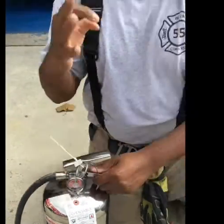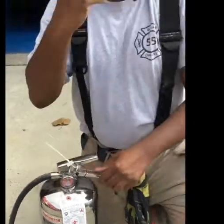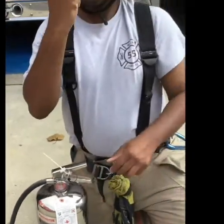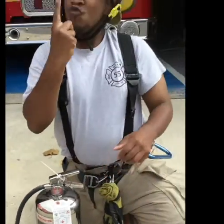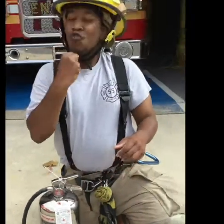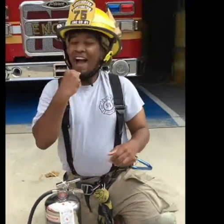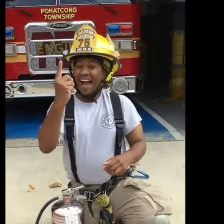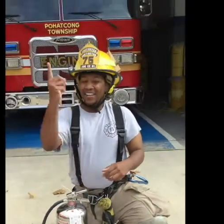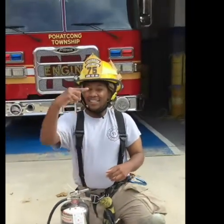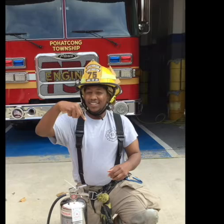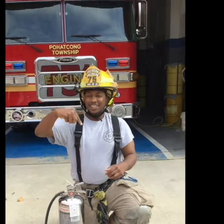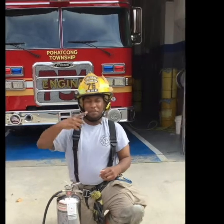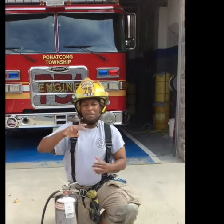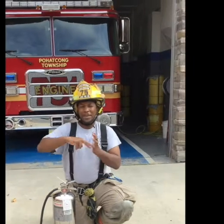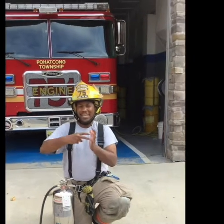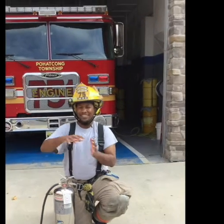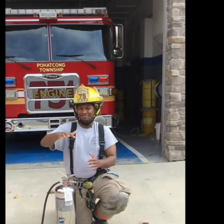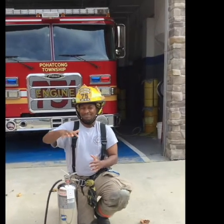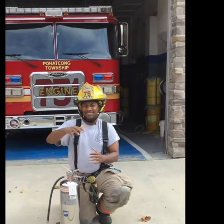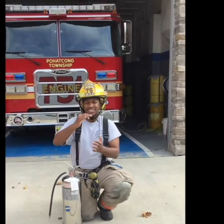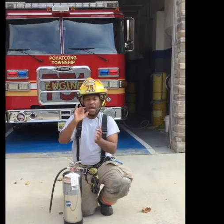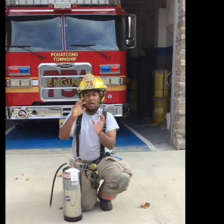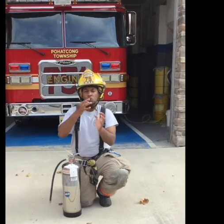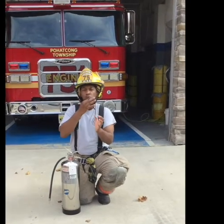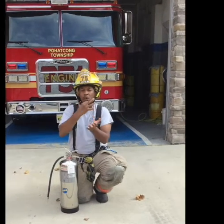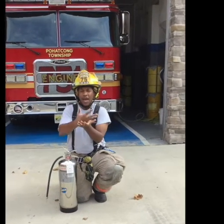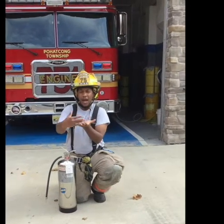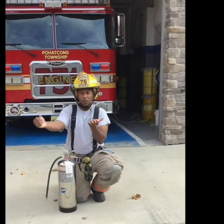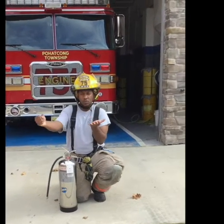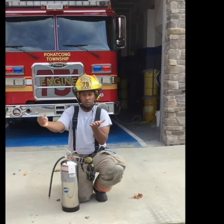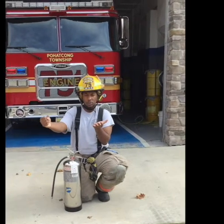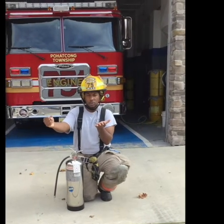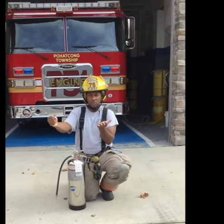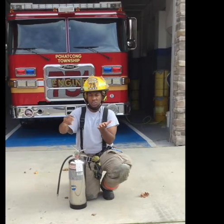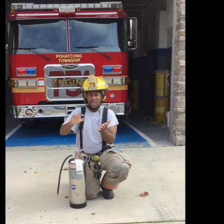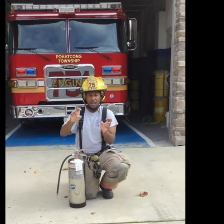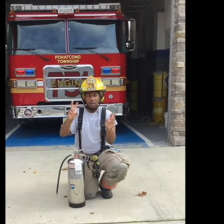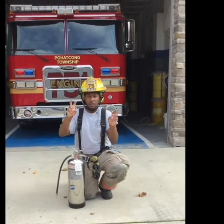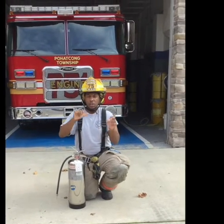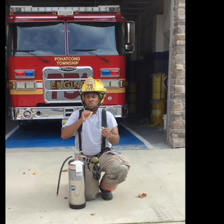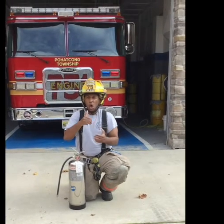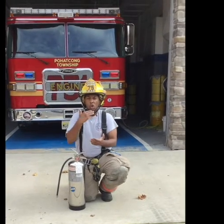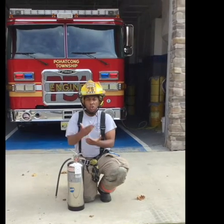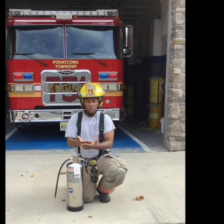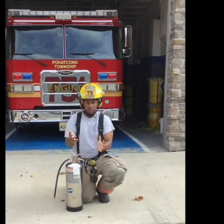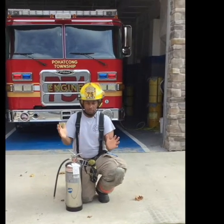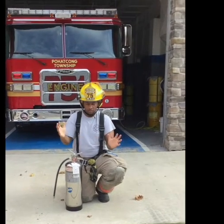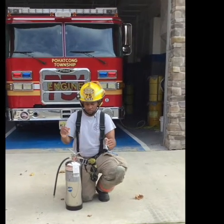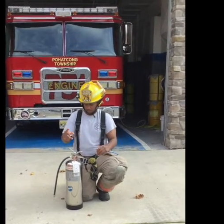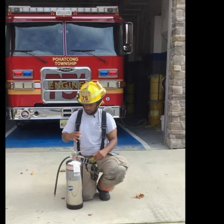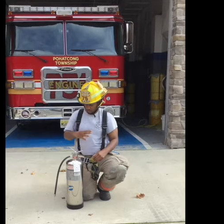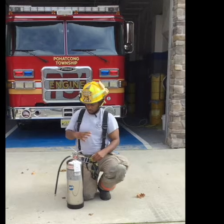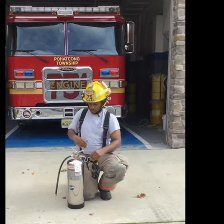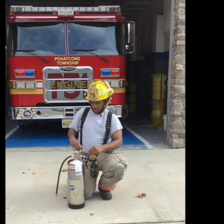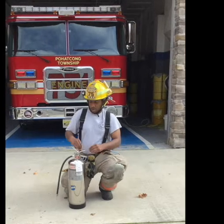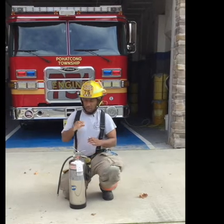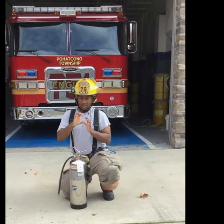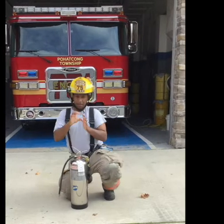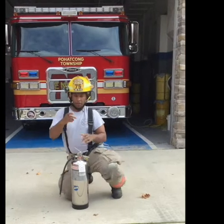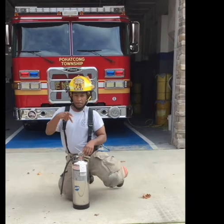the indicator shows green. If it's red, it's indicating that you might be empty and it's not really good to use